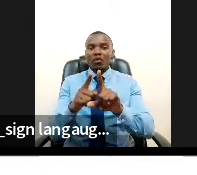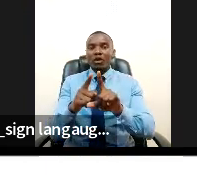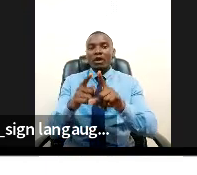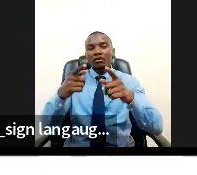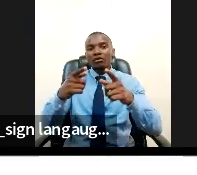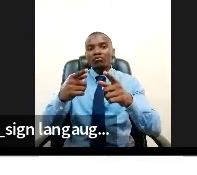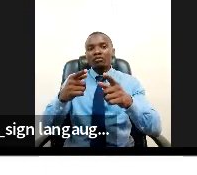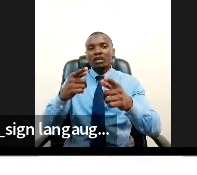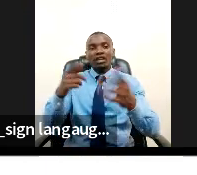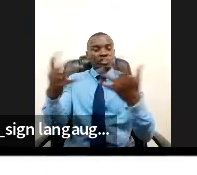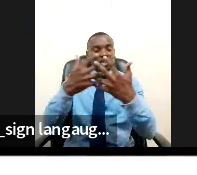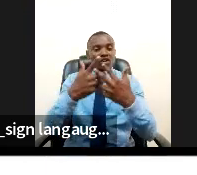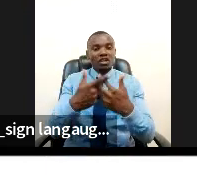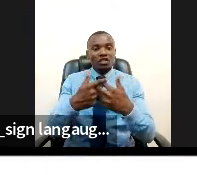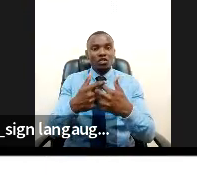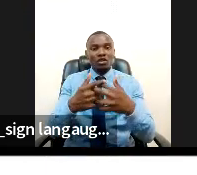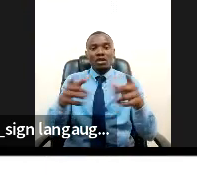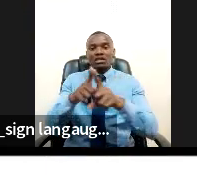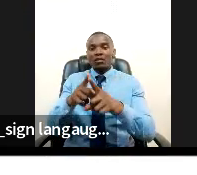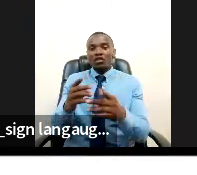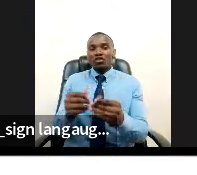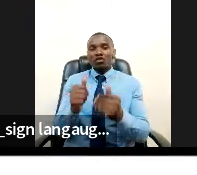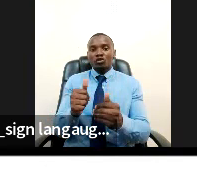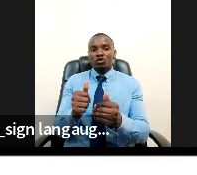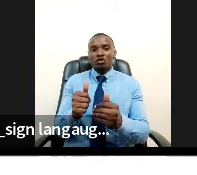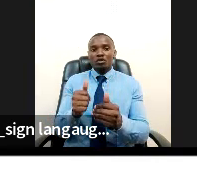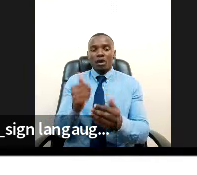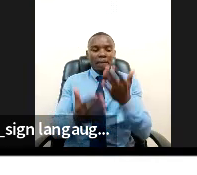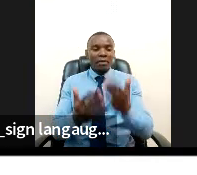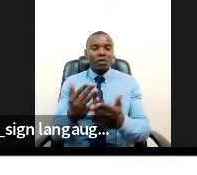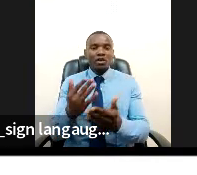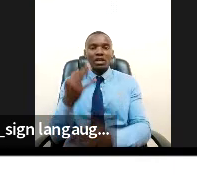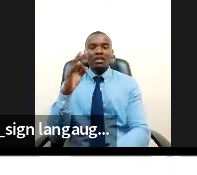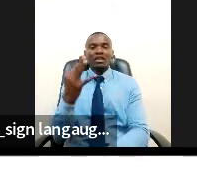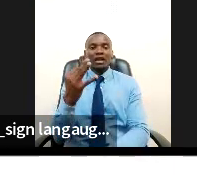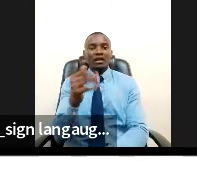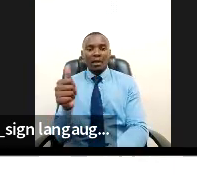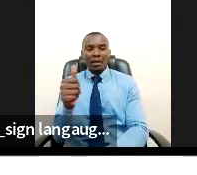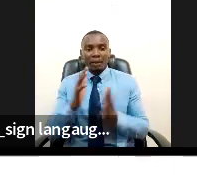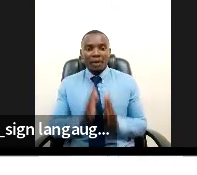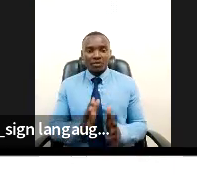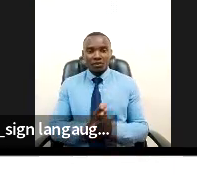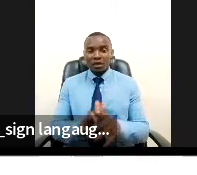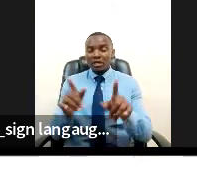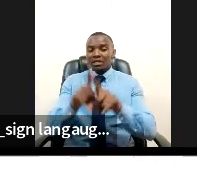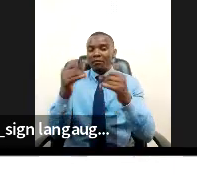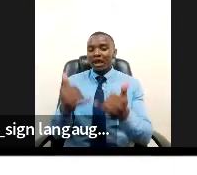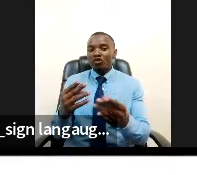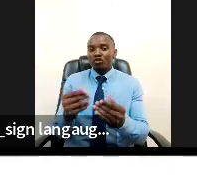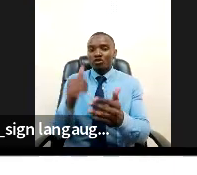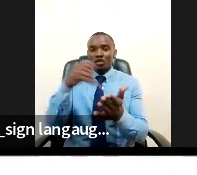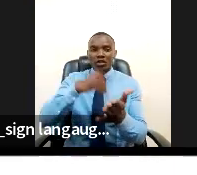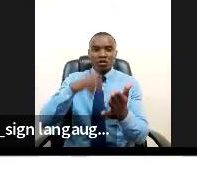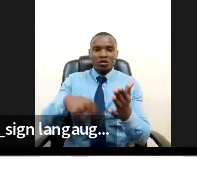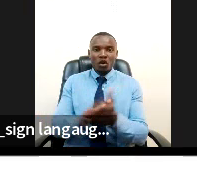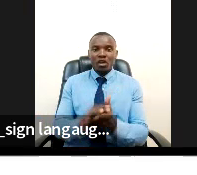Protection Treaty, and the solution has been tested to be executable by a third party. Current solutions include only